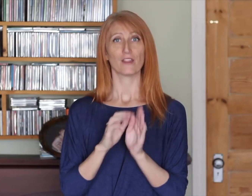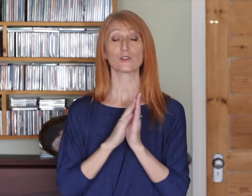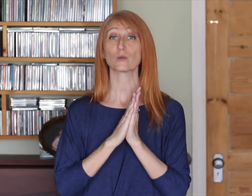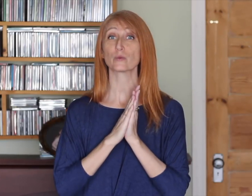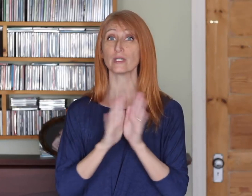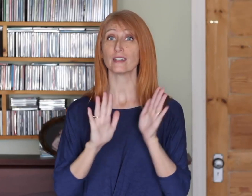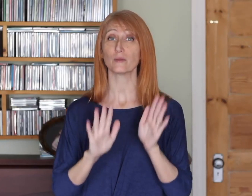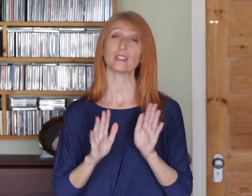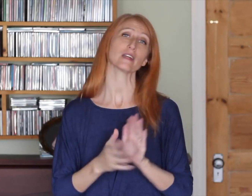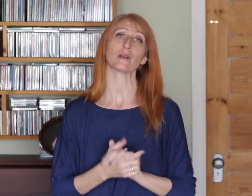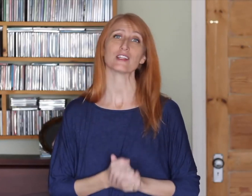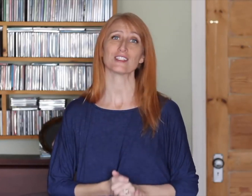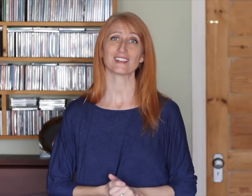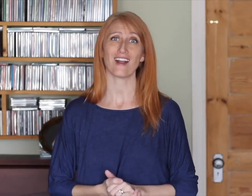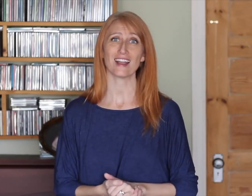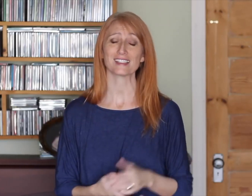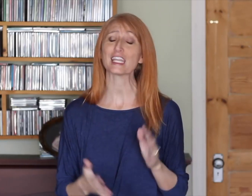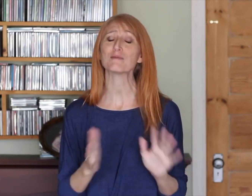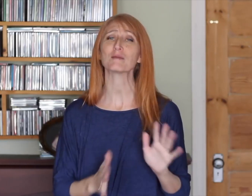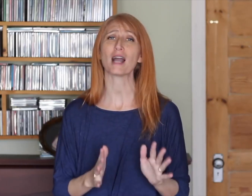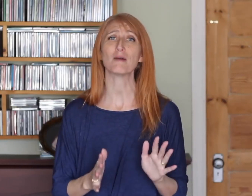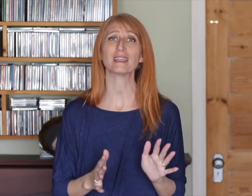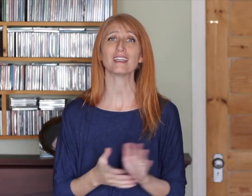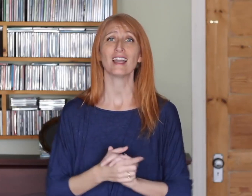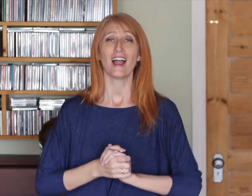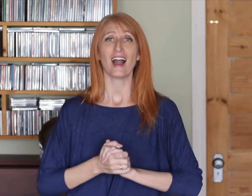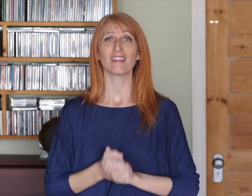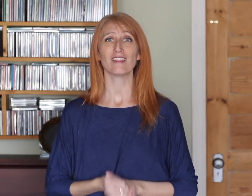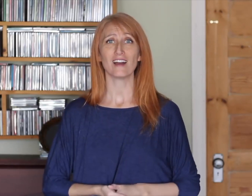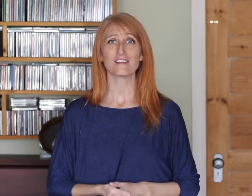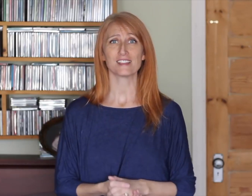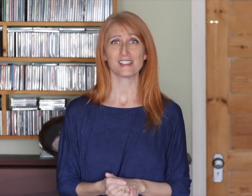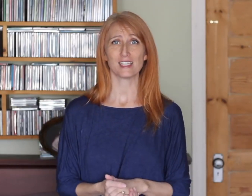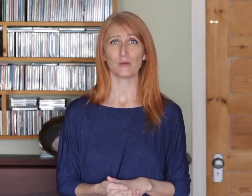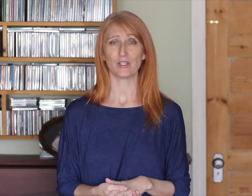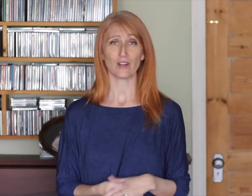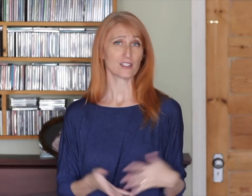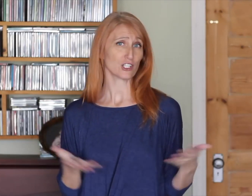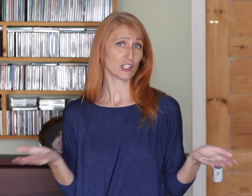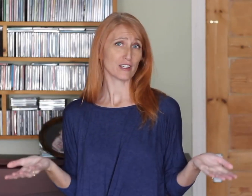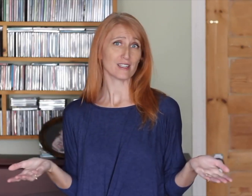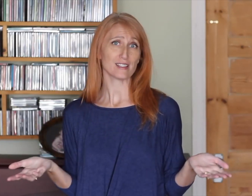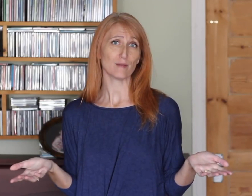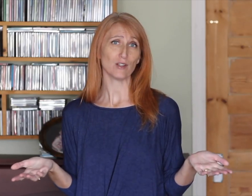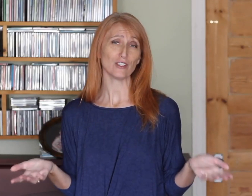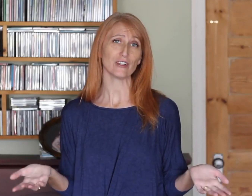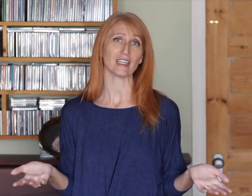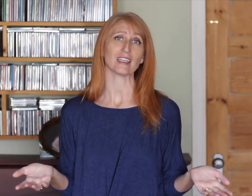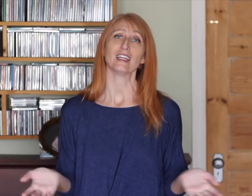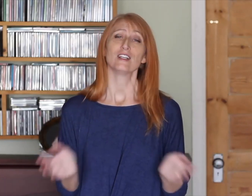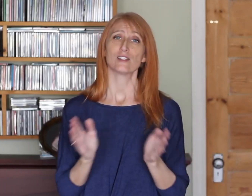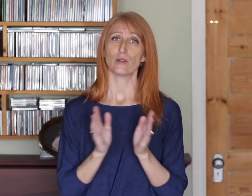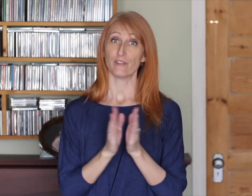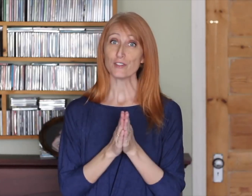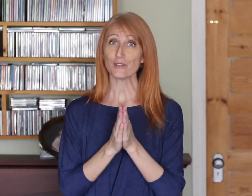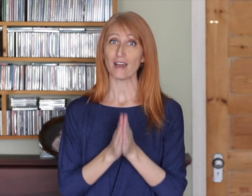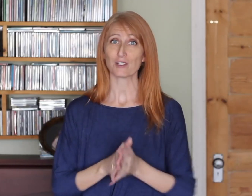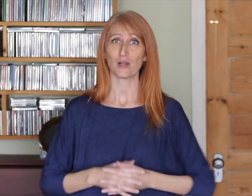Those are really, really great questions, guys. Keep them coming. I love to see what you guys are curious about learning. So if you do have a